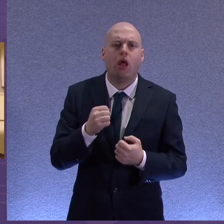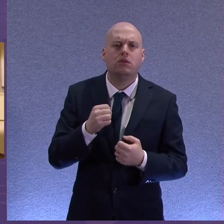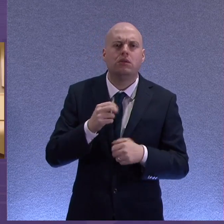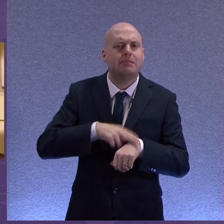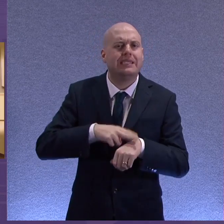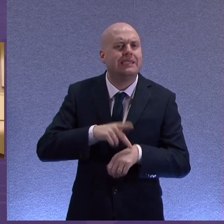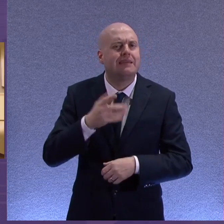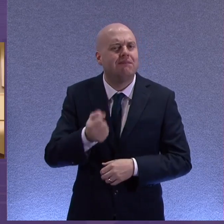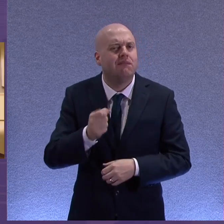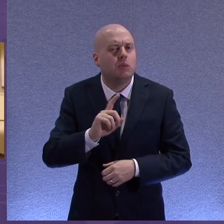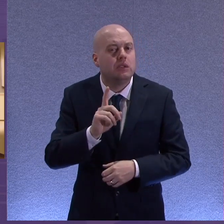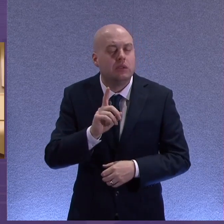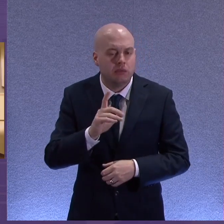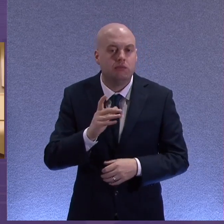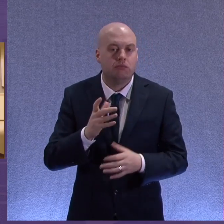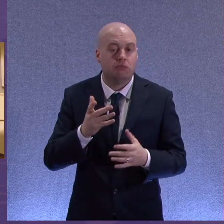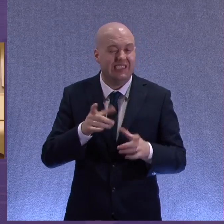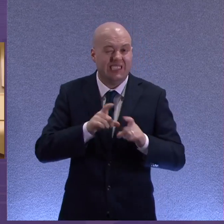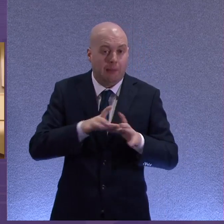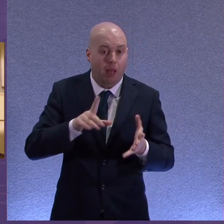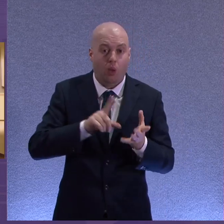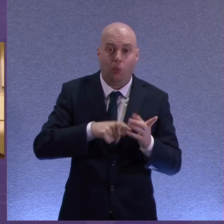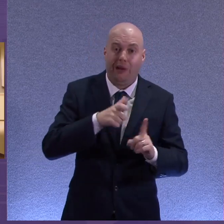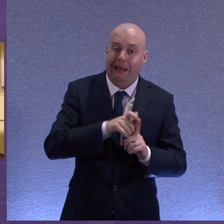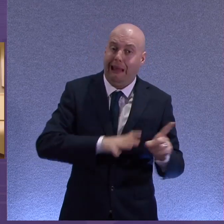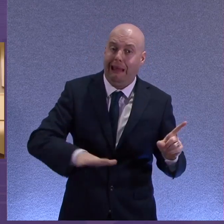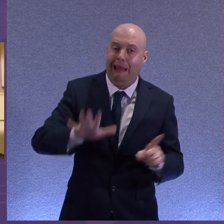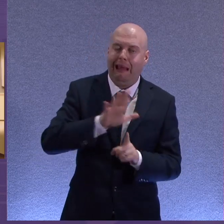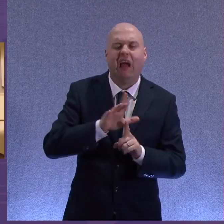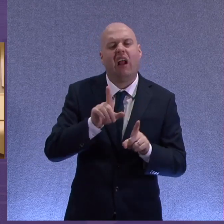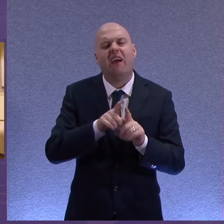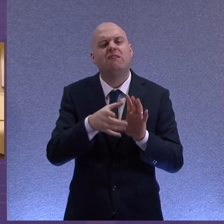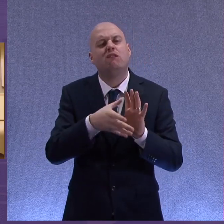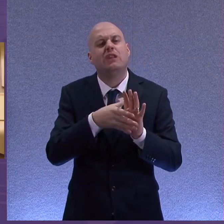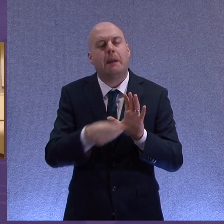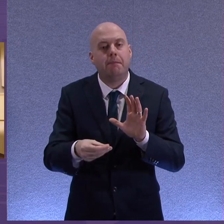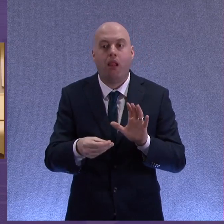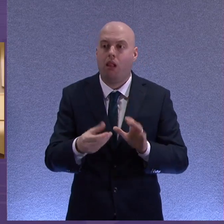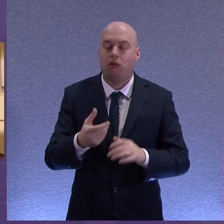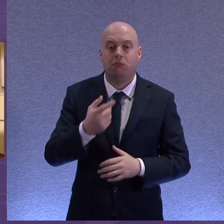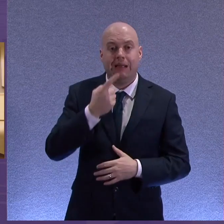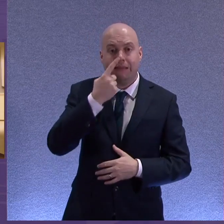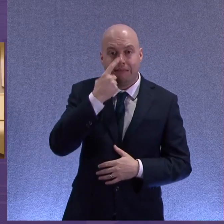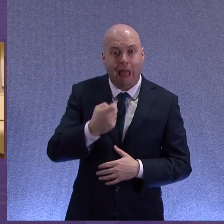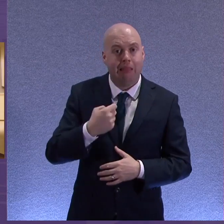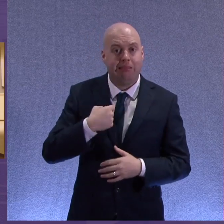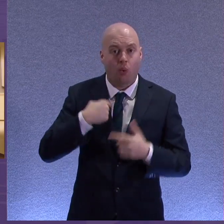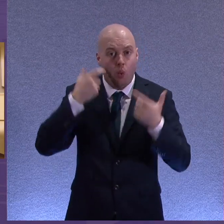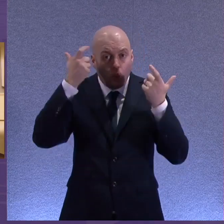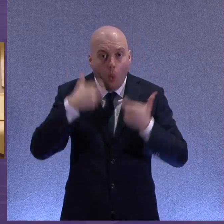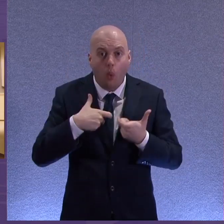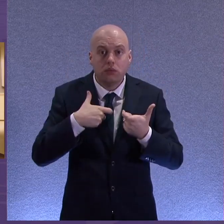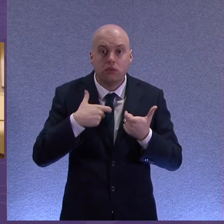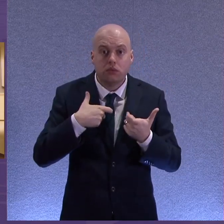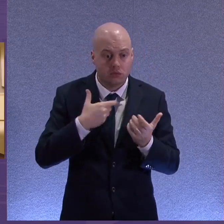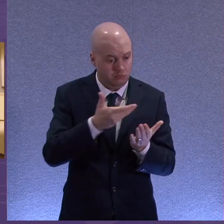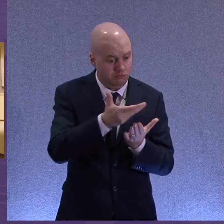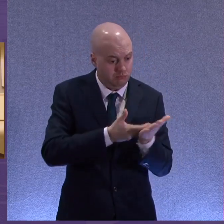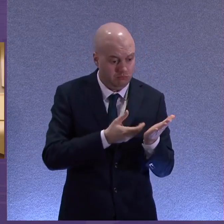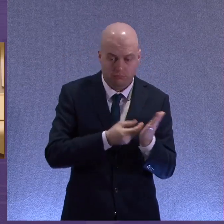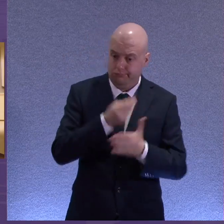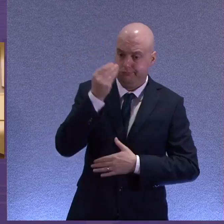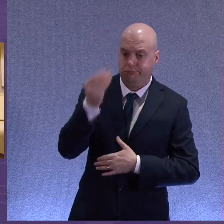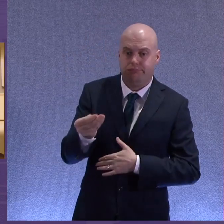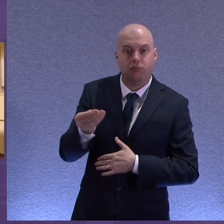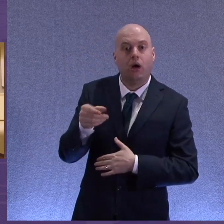similar across the UK. They already permit, for example, court orders to quarantine persons who are suffering from an